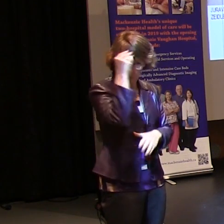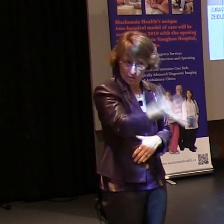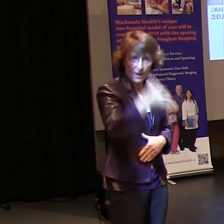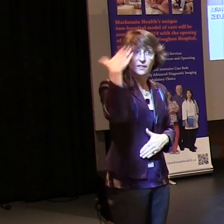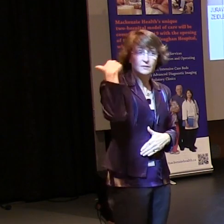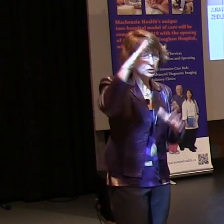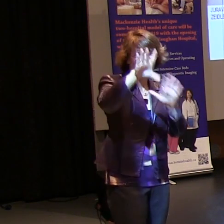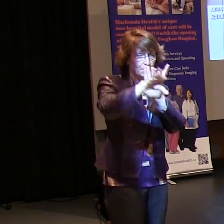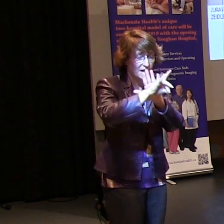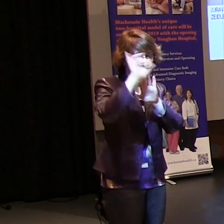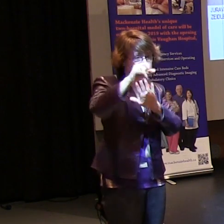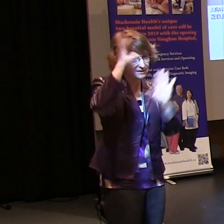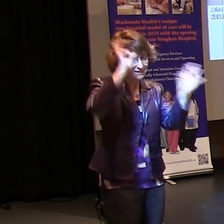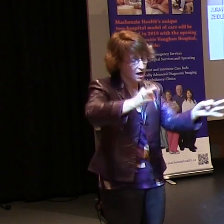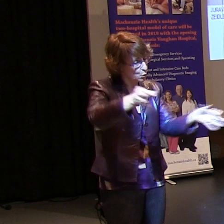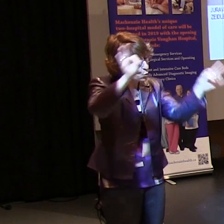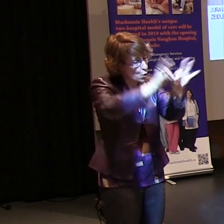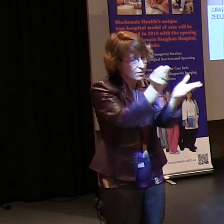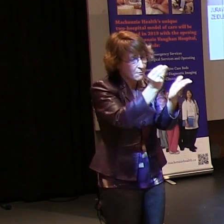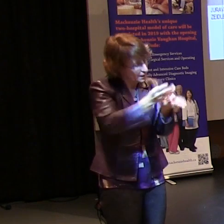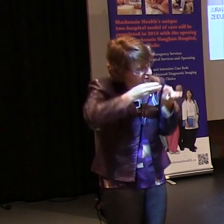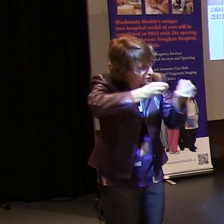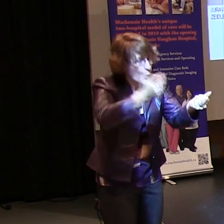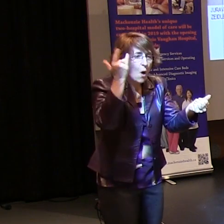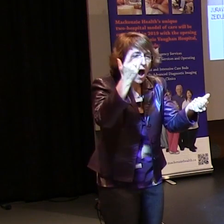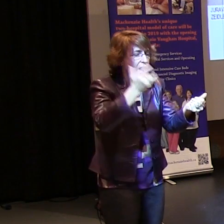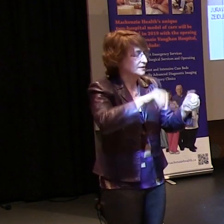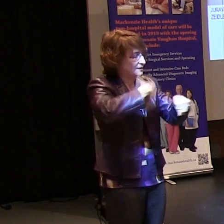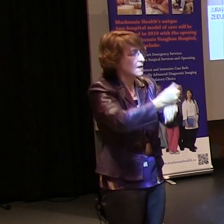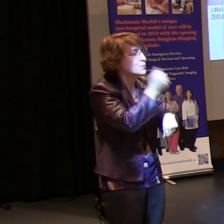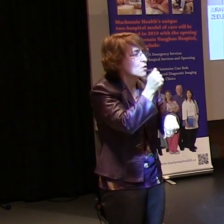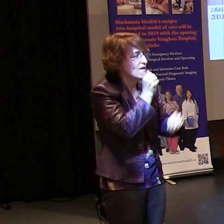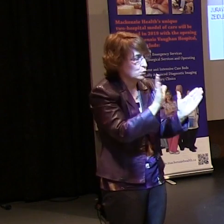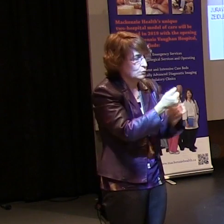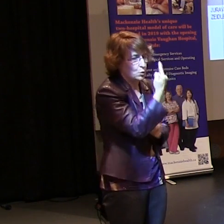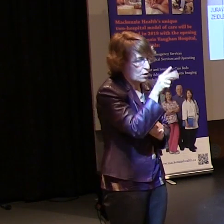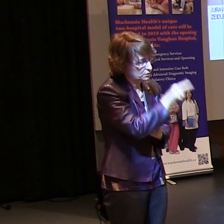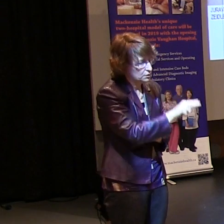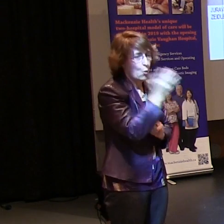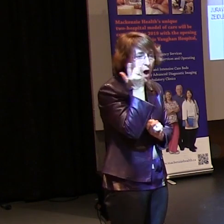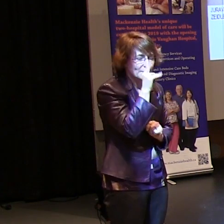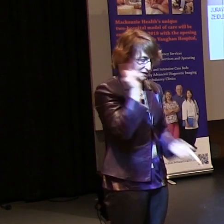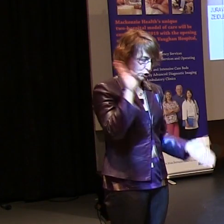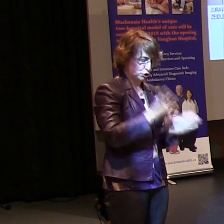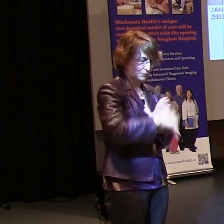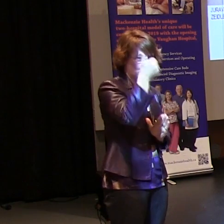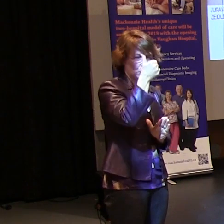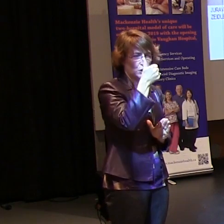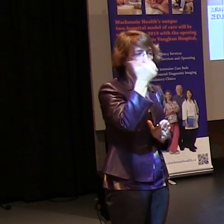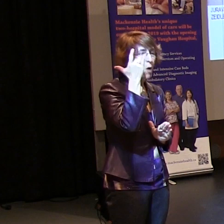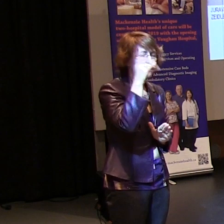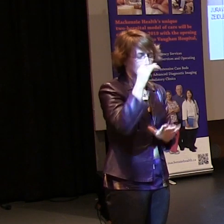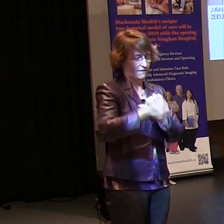ministry decided to spend money and to make private rooms because it's cheaper to make the private room in the infrastructure and to